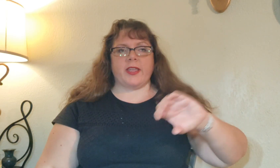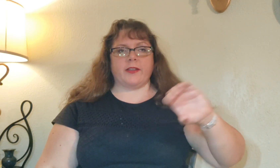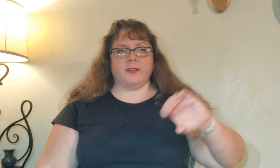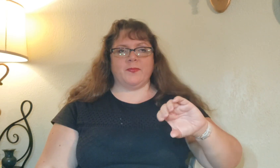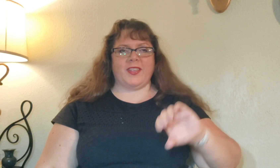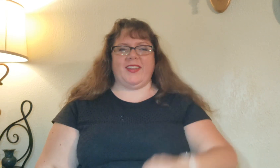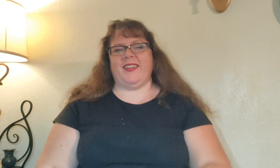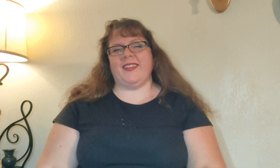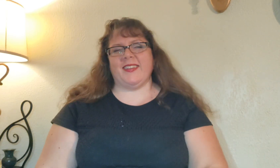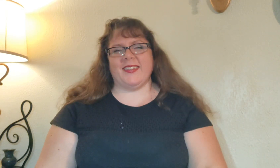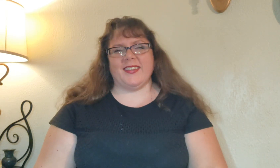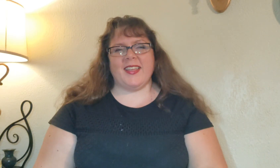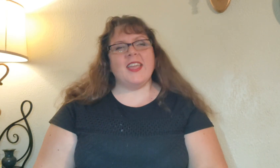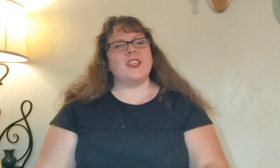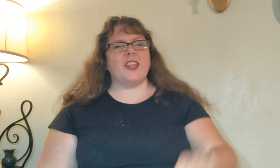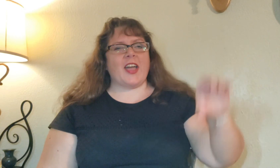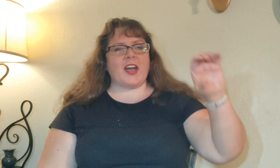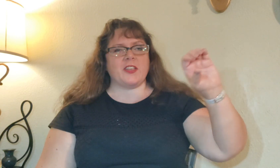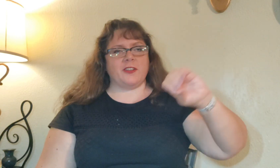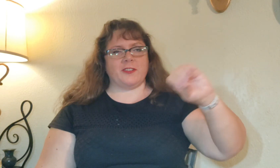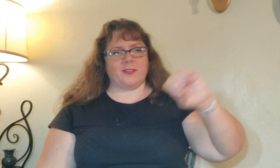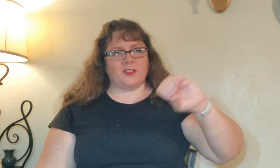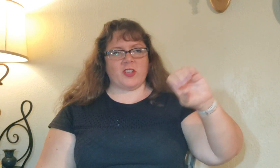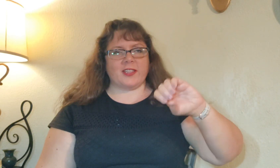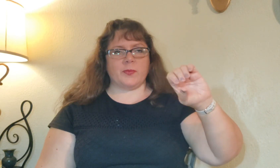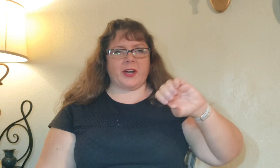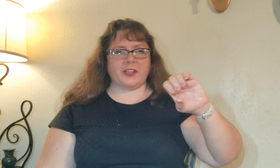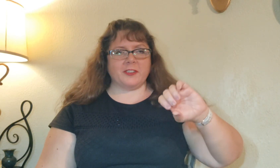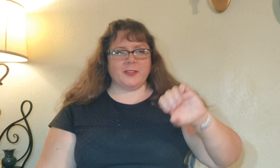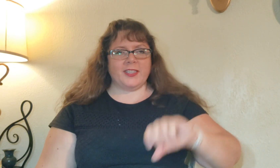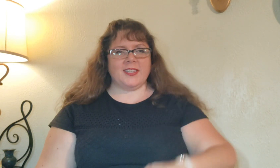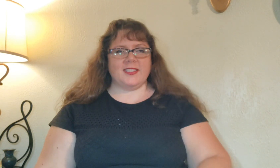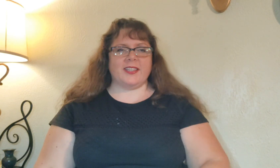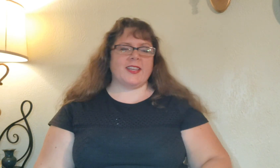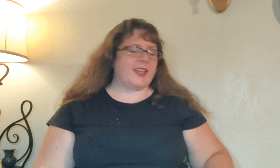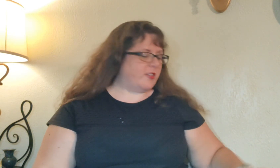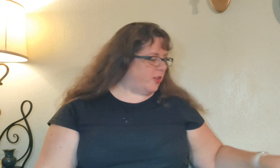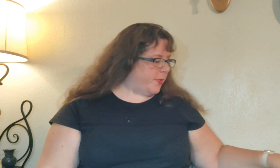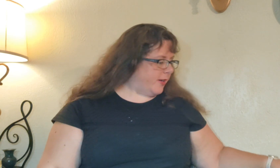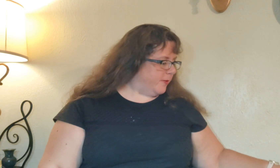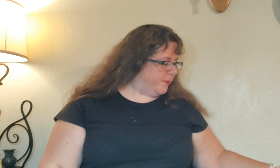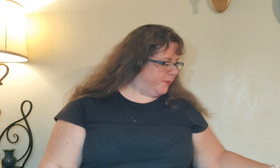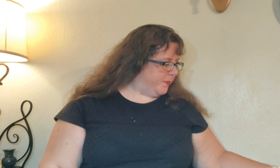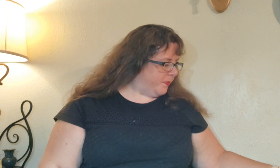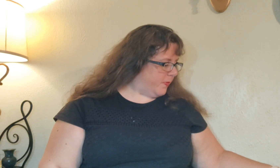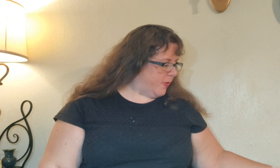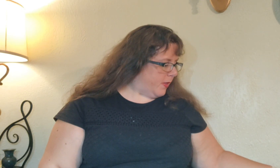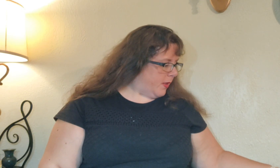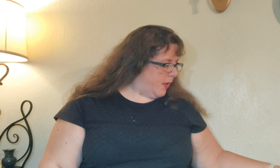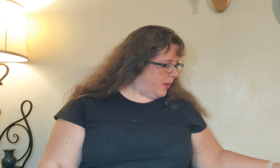shake. You know how you shake the bottle to get ketchup out?